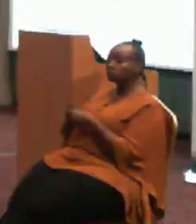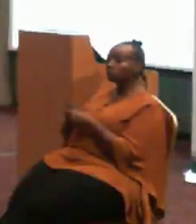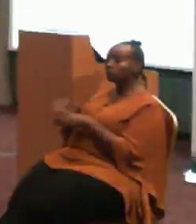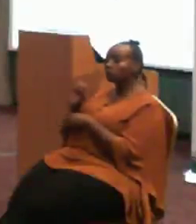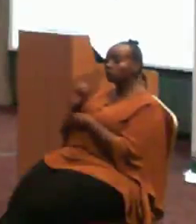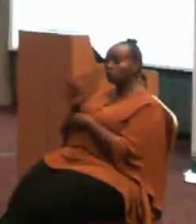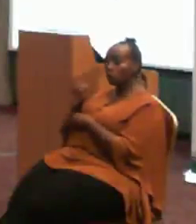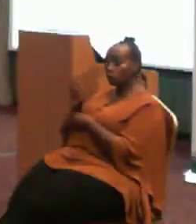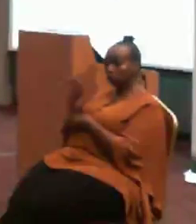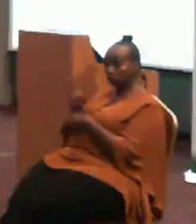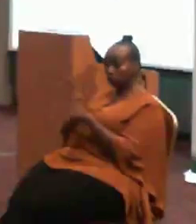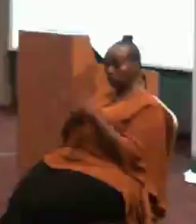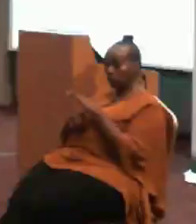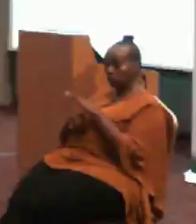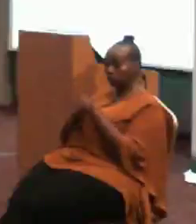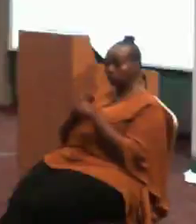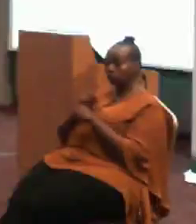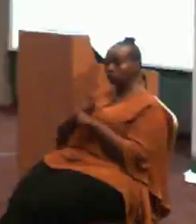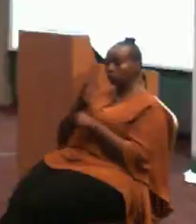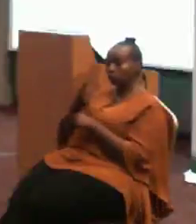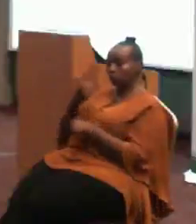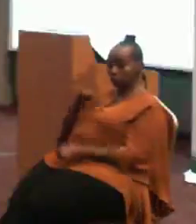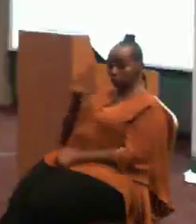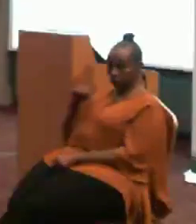Johannesburg municipality.